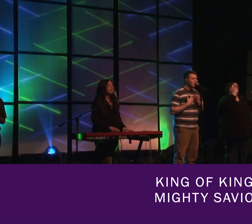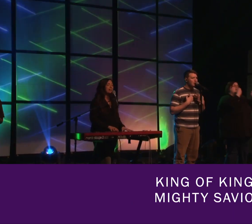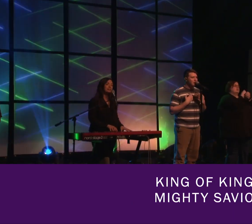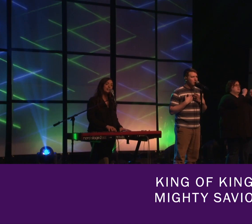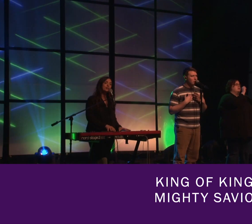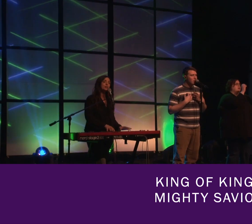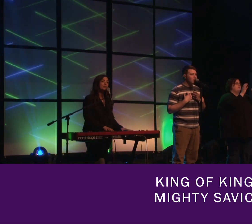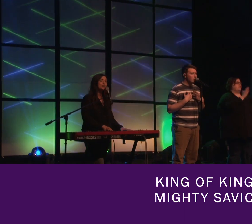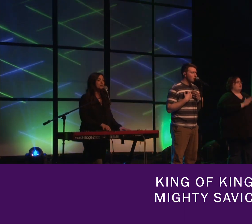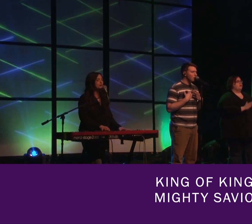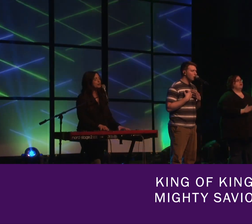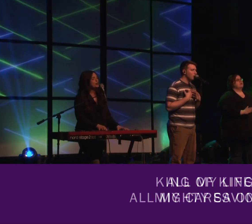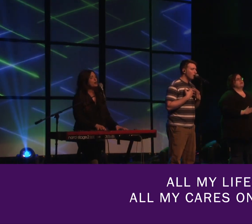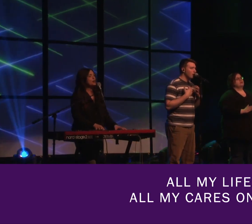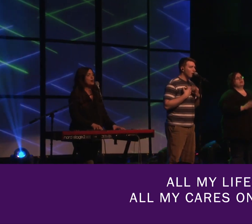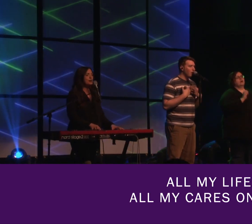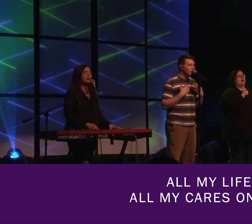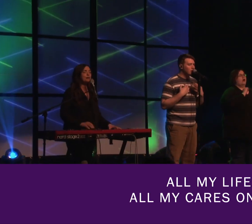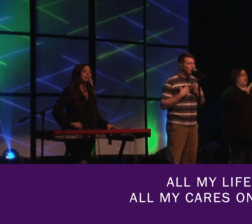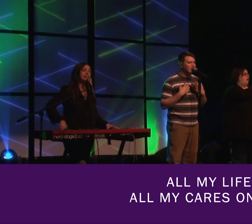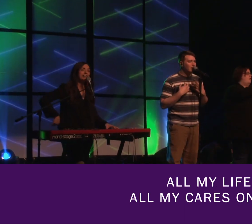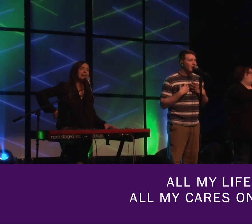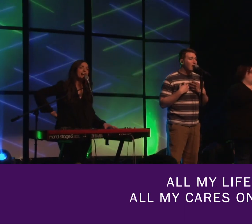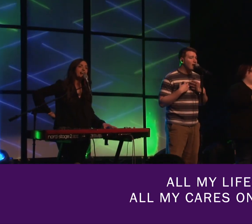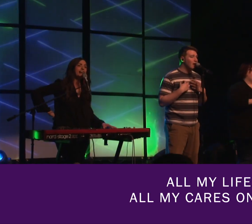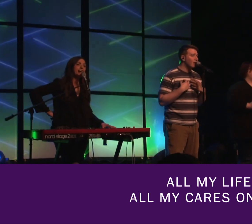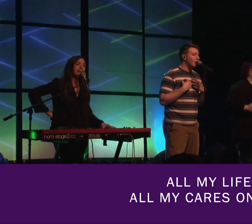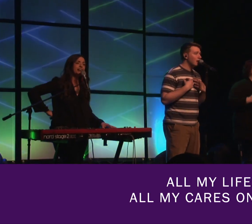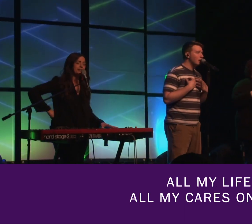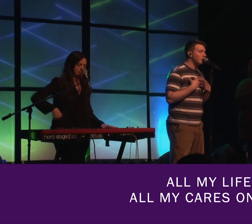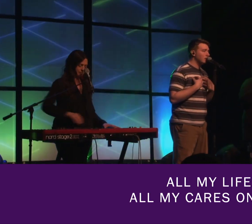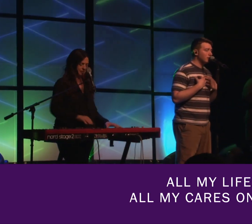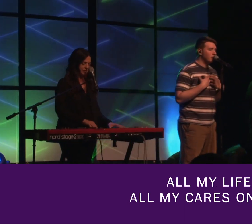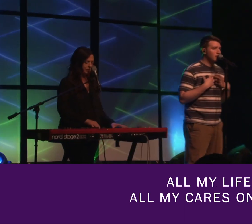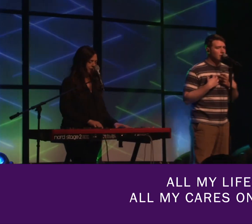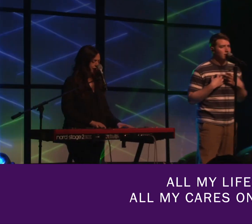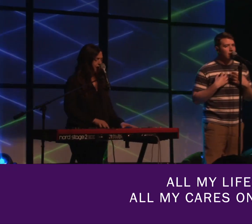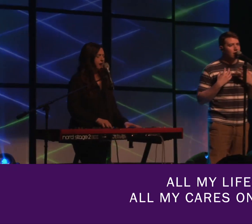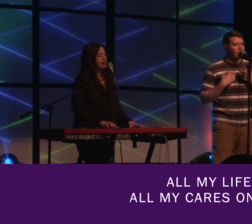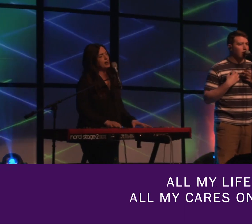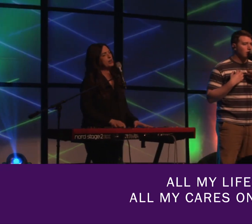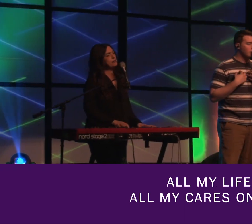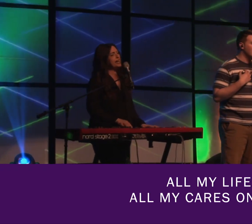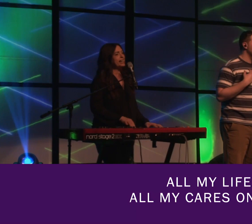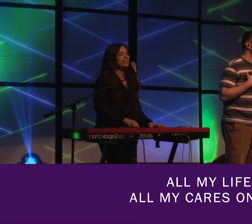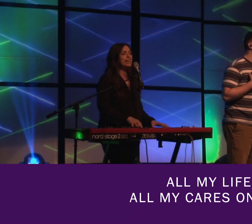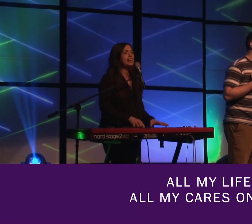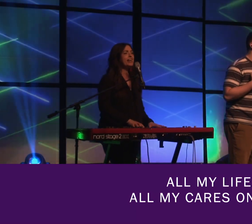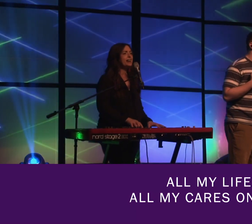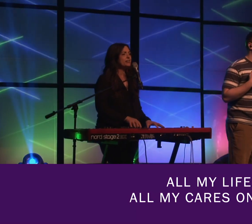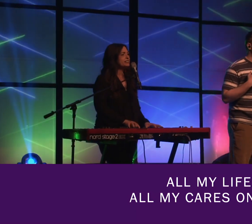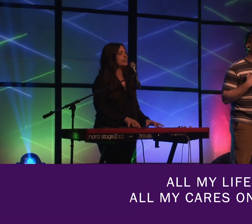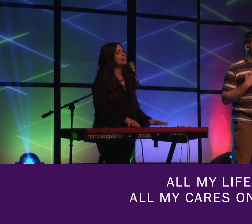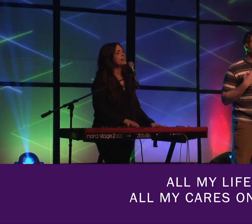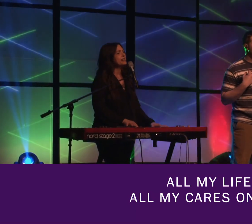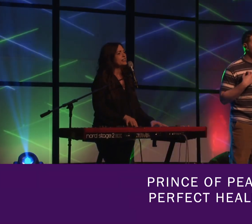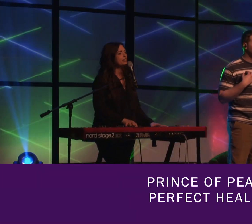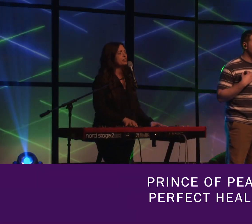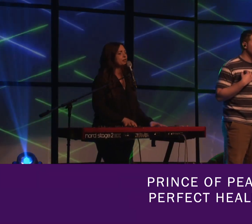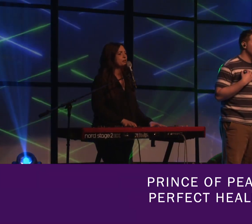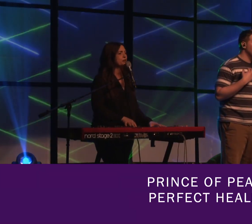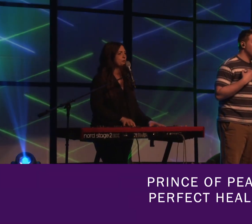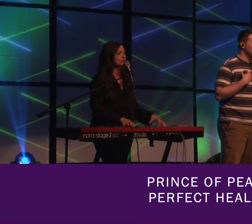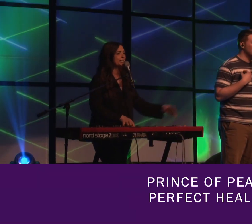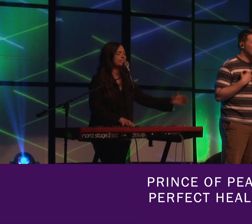mighty Savior, all my life, all my cares